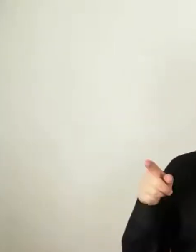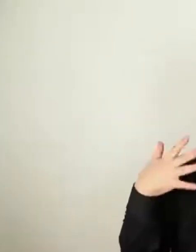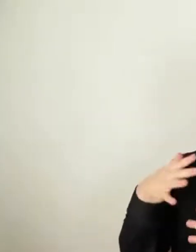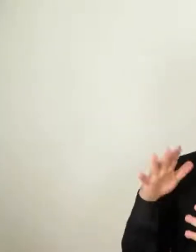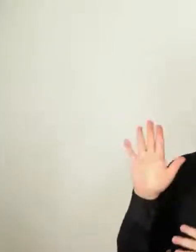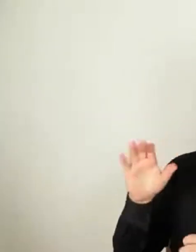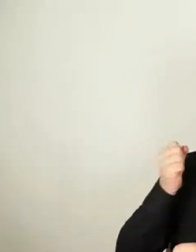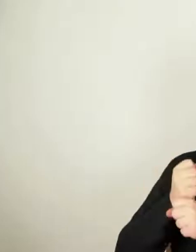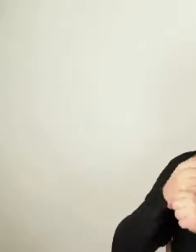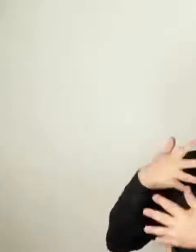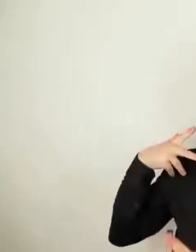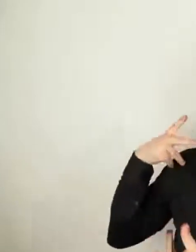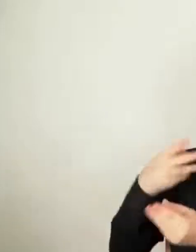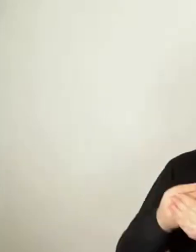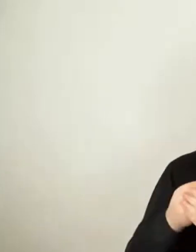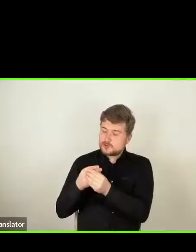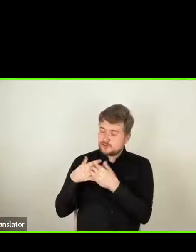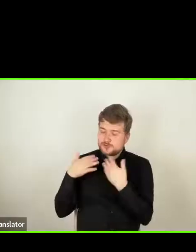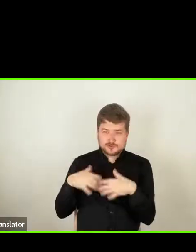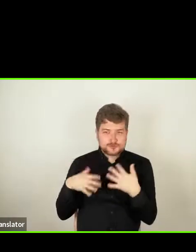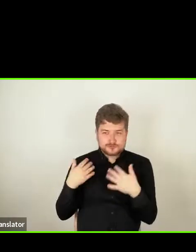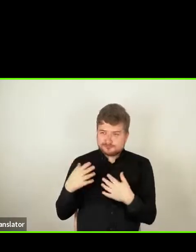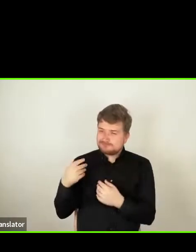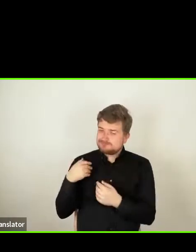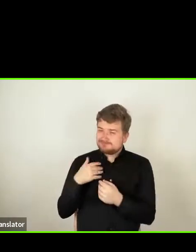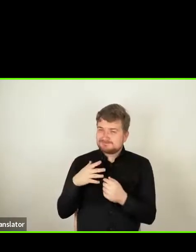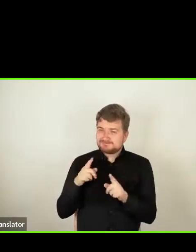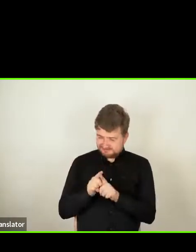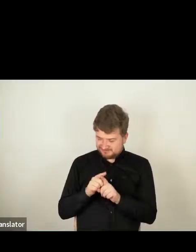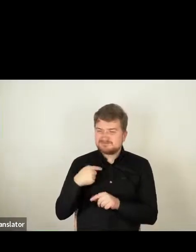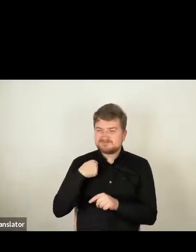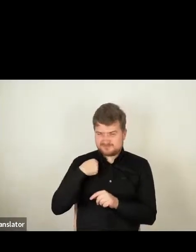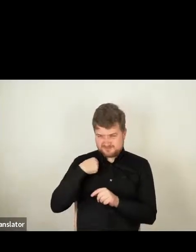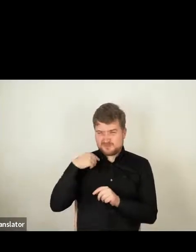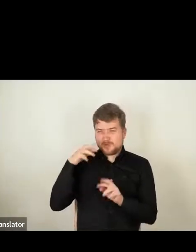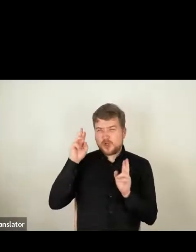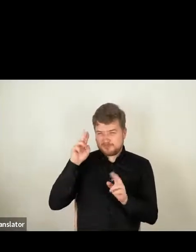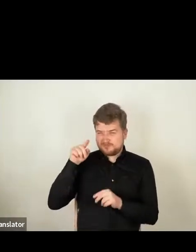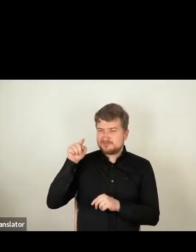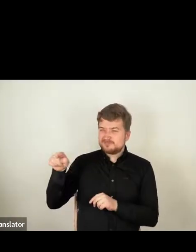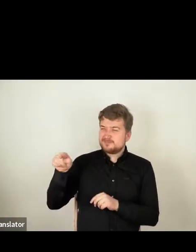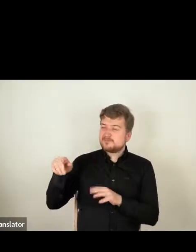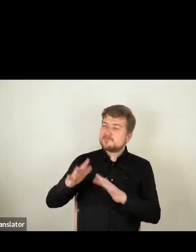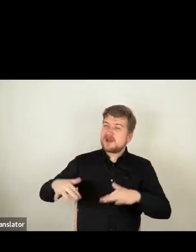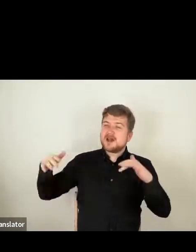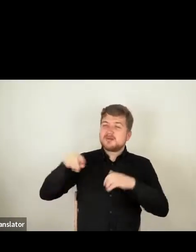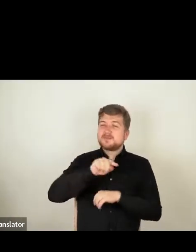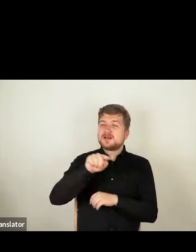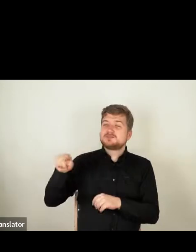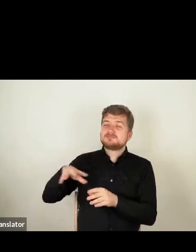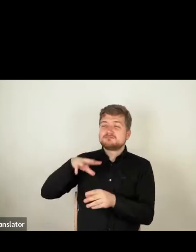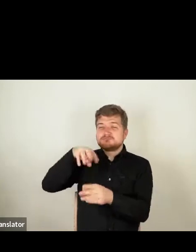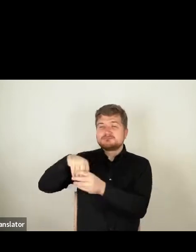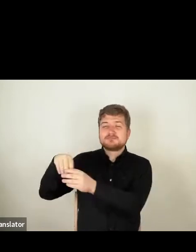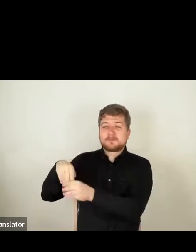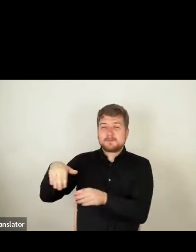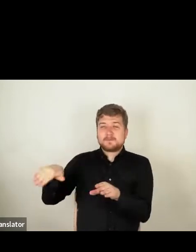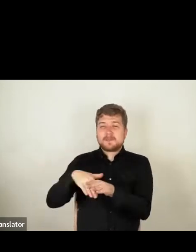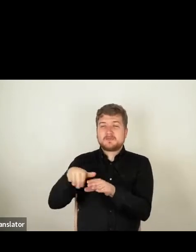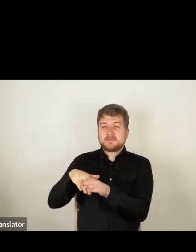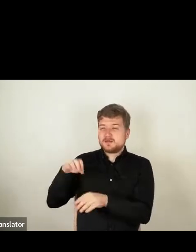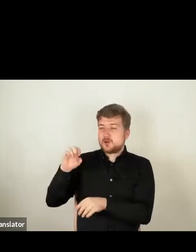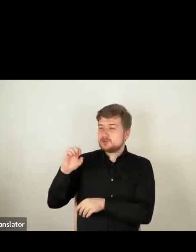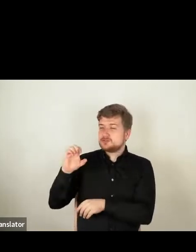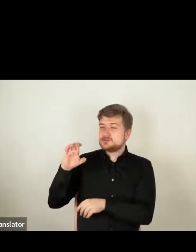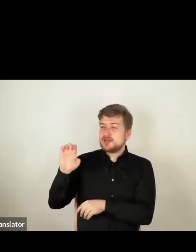this guide. I'm sure it will be very useful for the parliaments across the OSCE region as well. After your